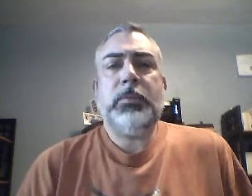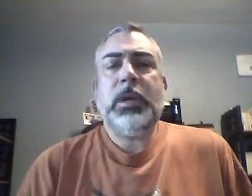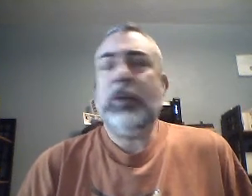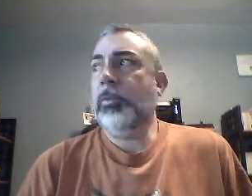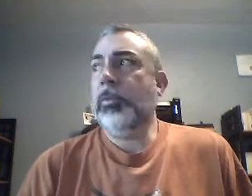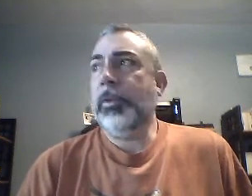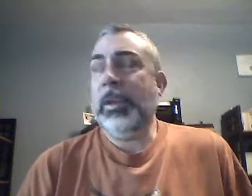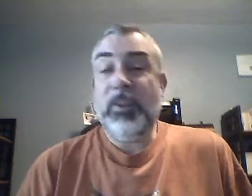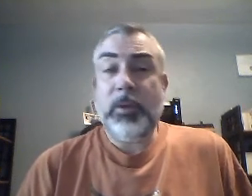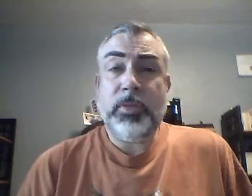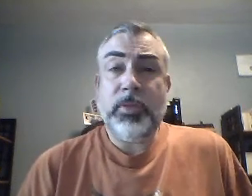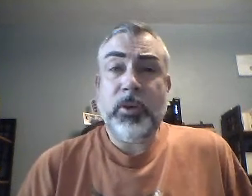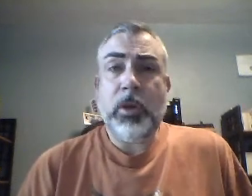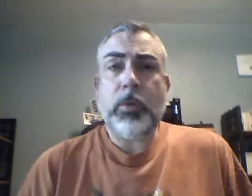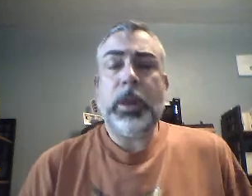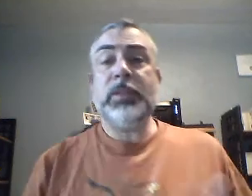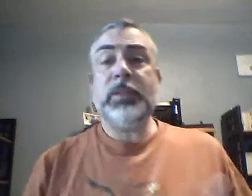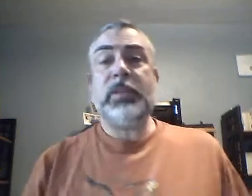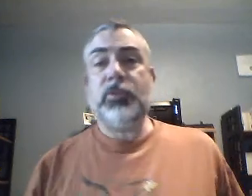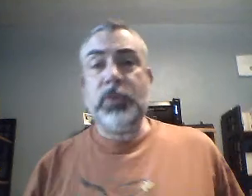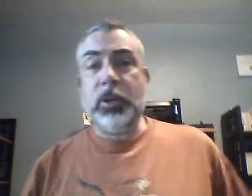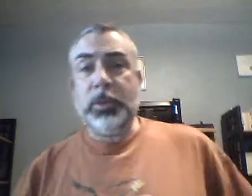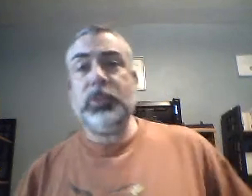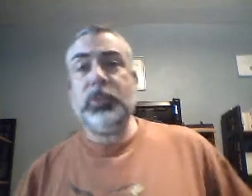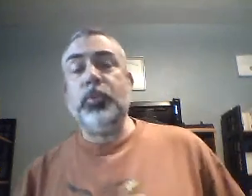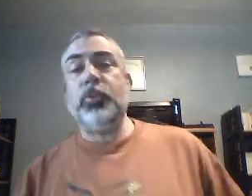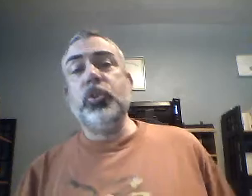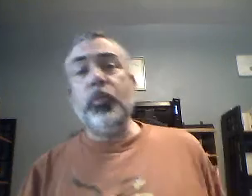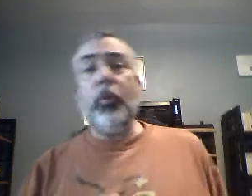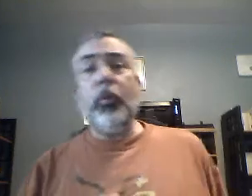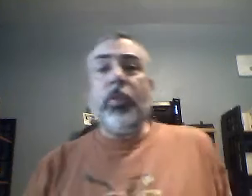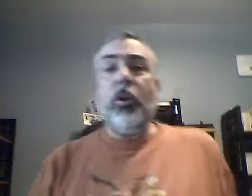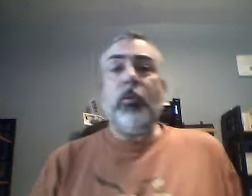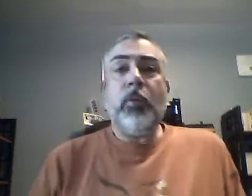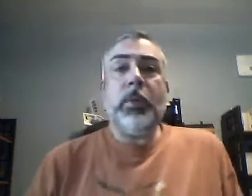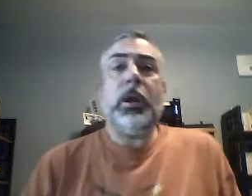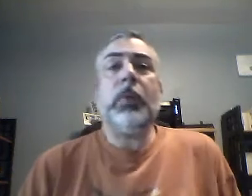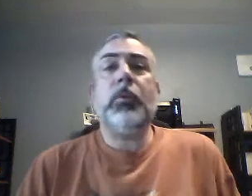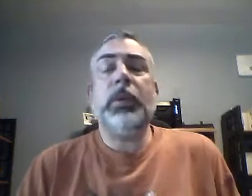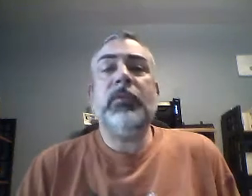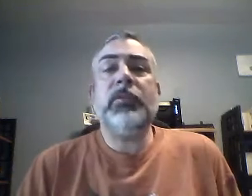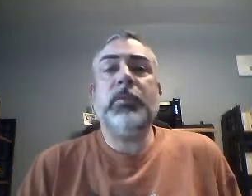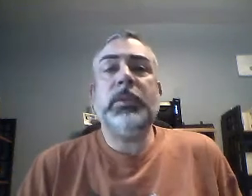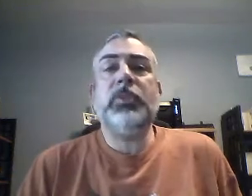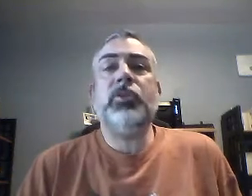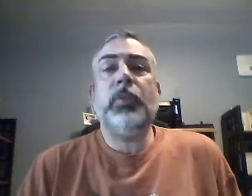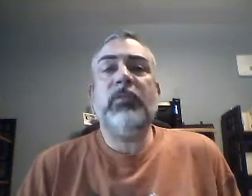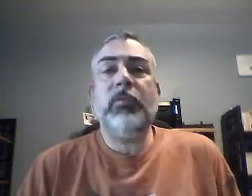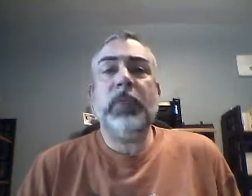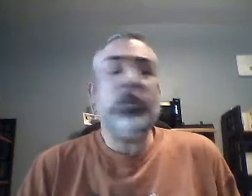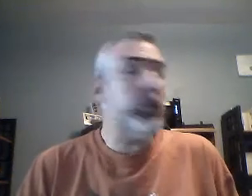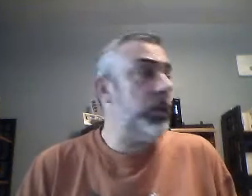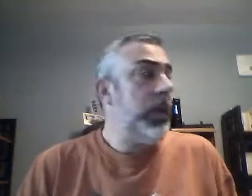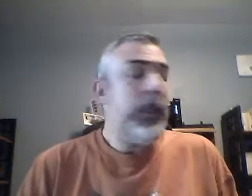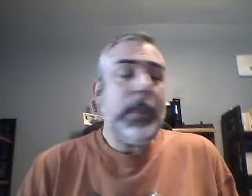not really very thorough, and this lecture is not going to be super thorough, but I'm going to give you some additional information that